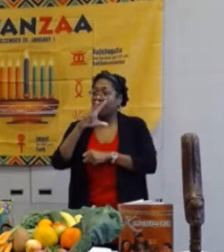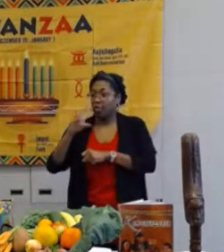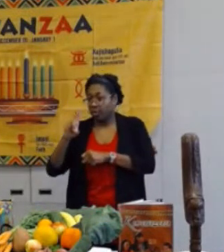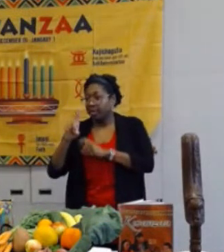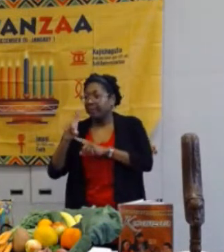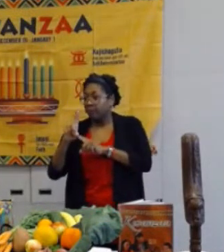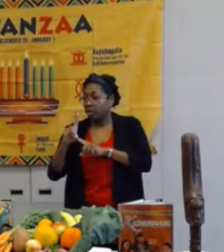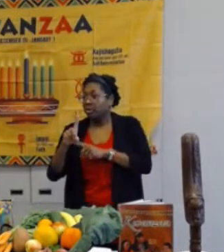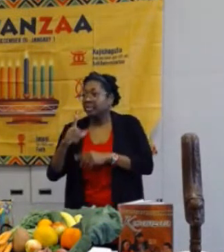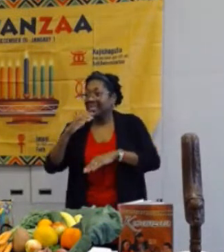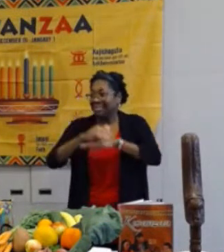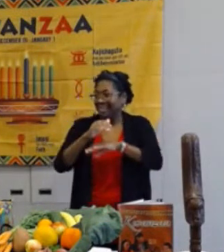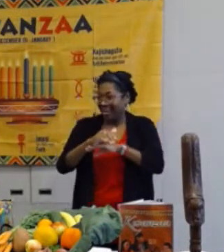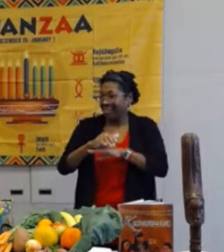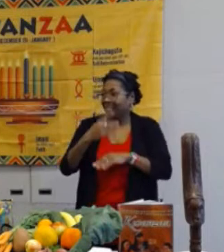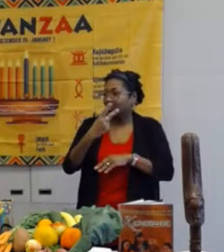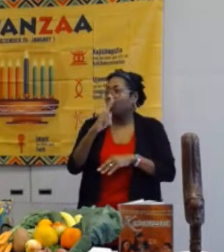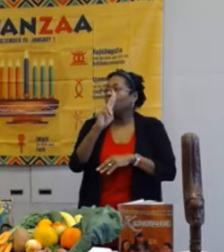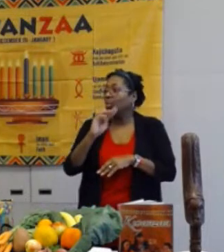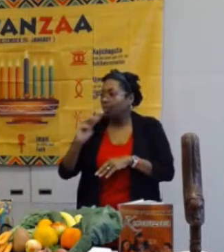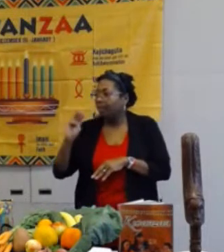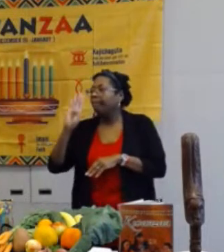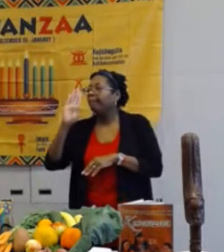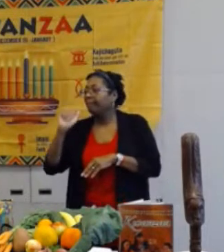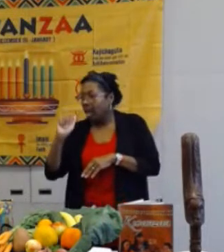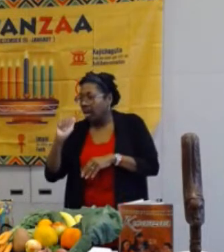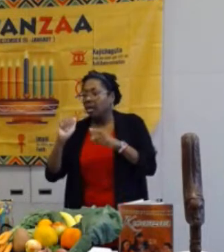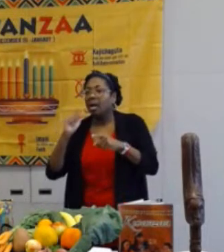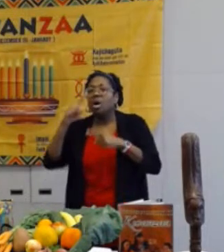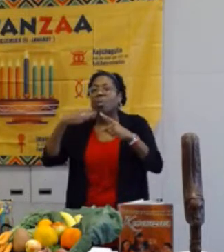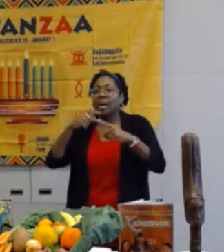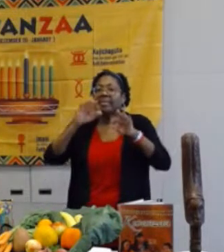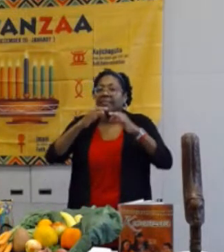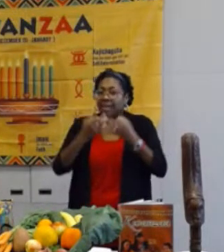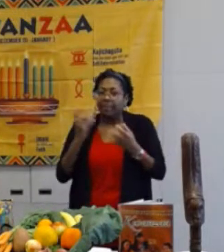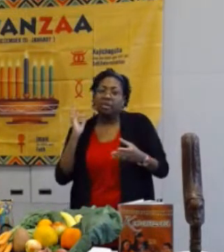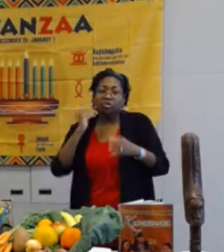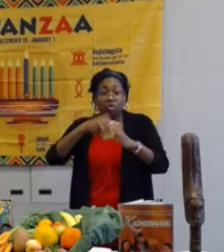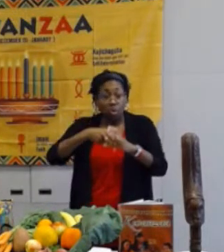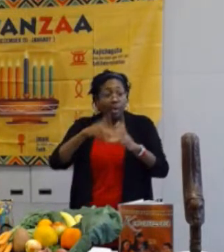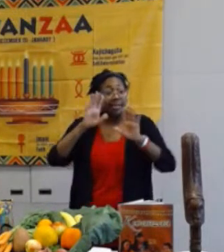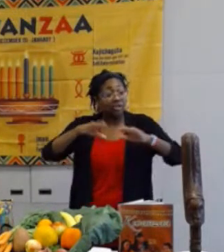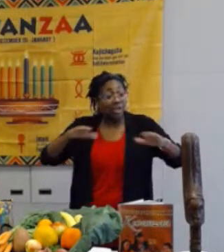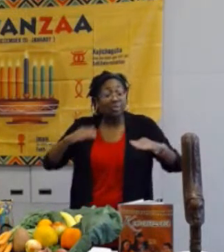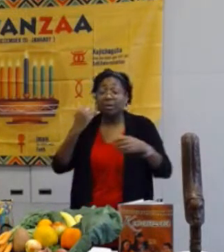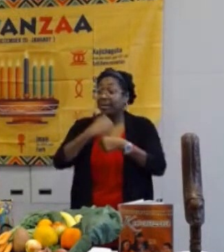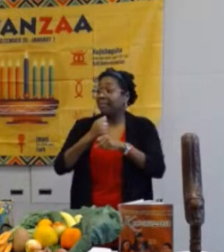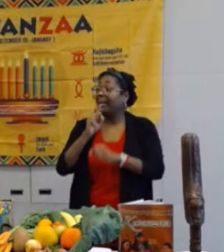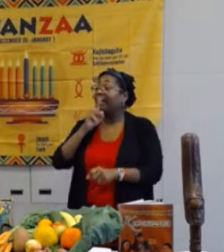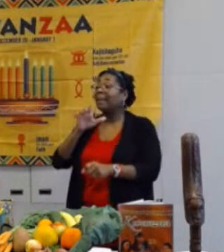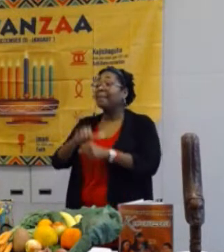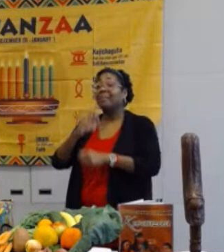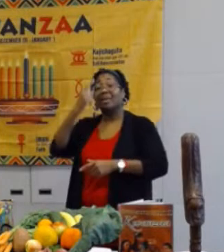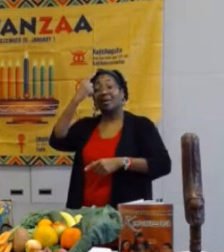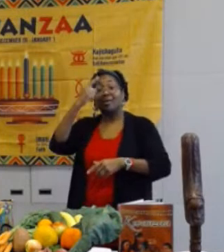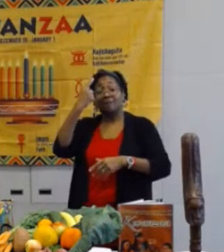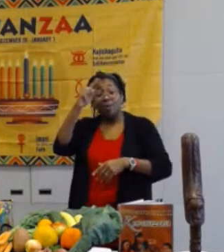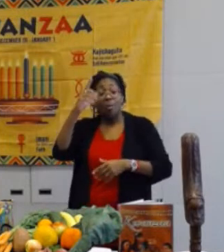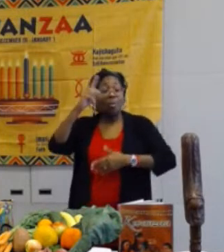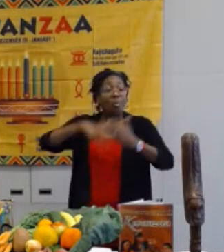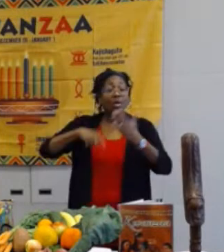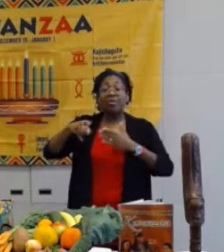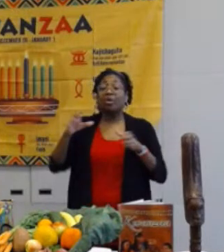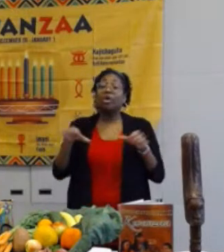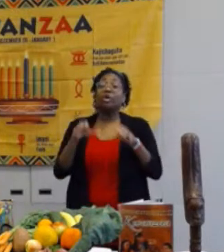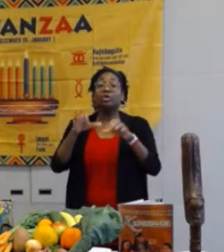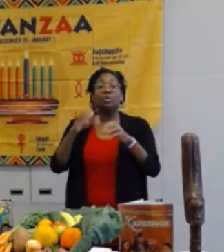the night of Kwanzaa, when families join together, children make a commitment for what they're going to